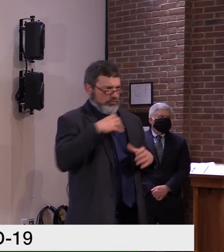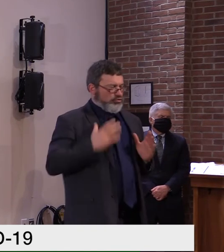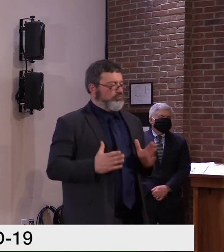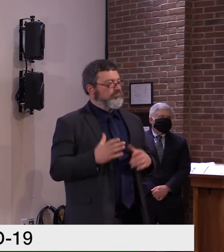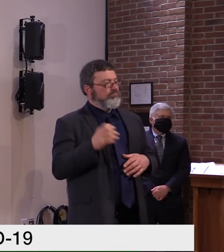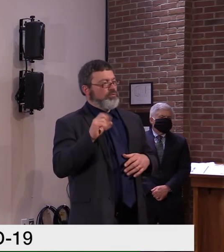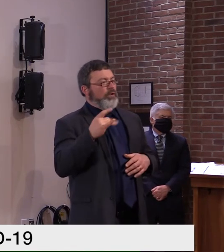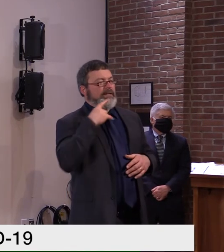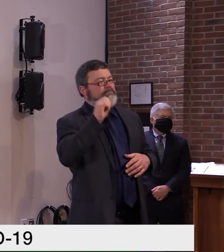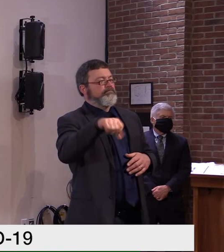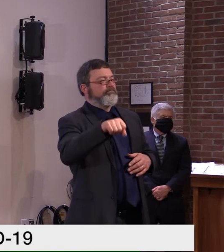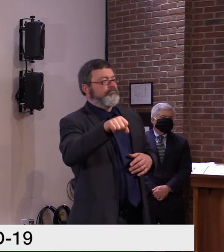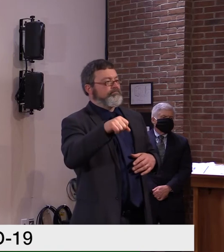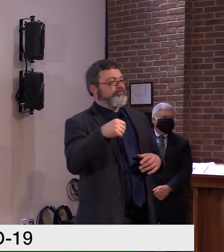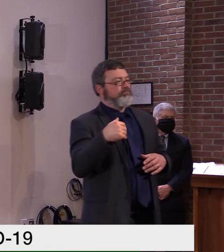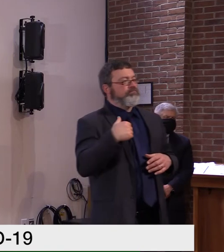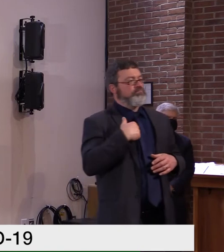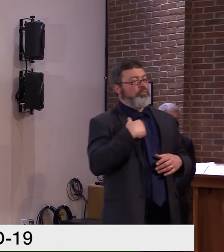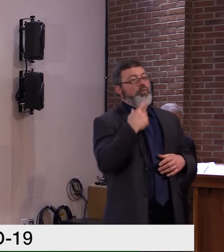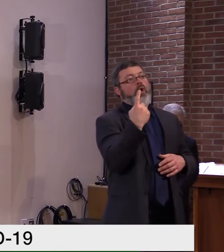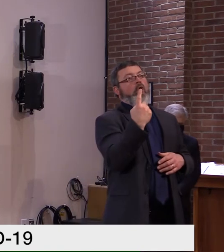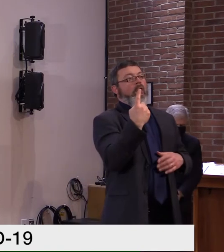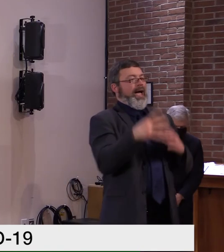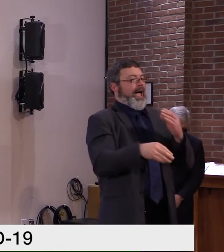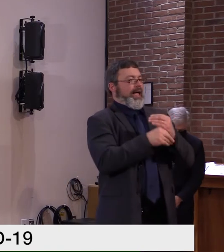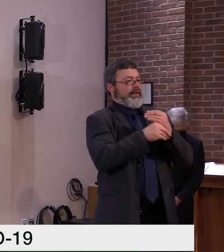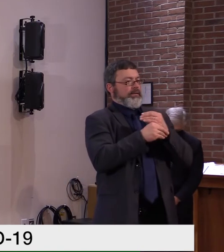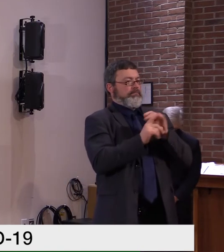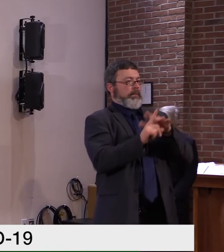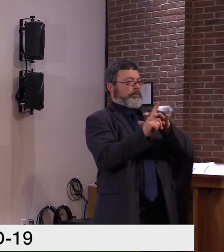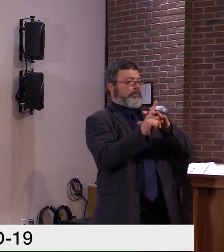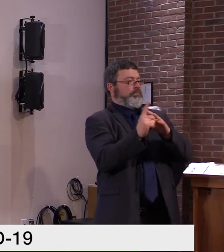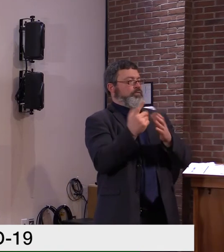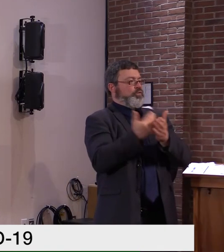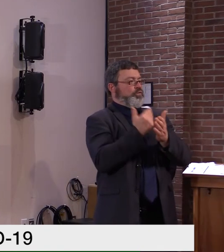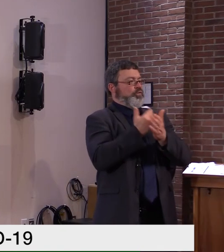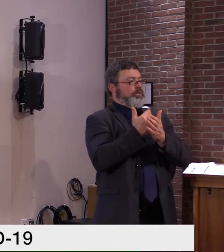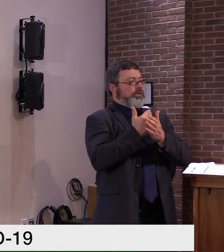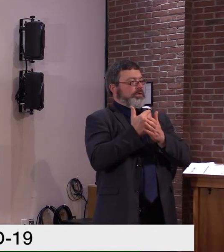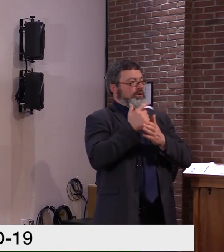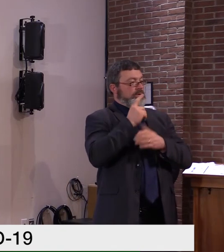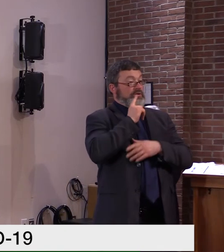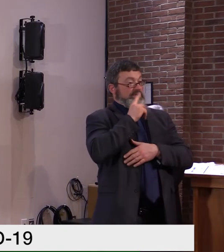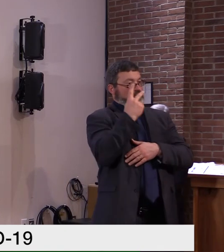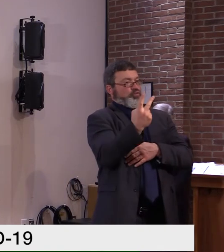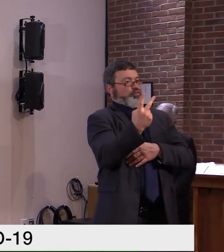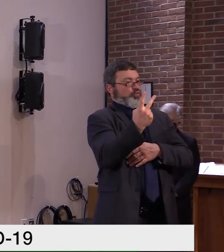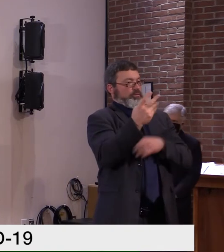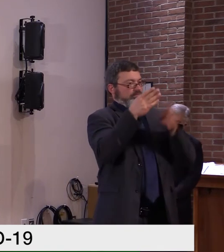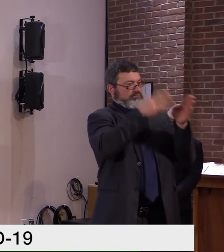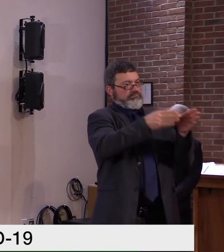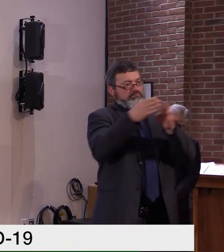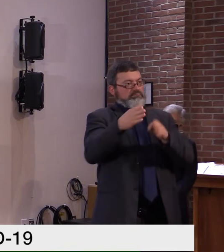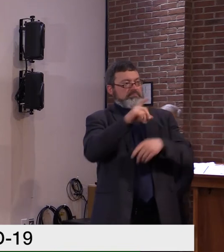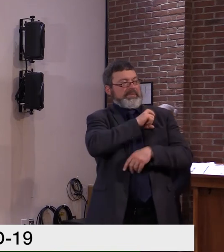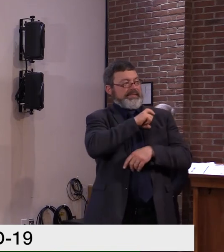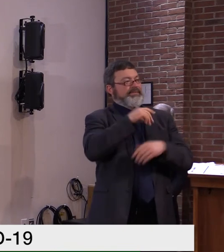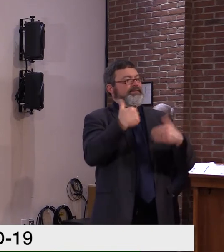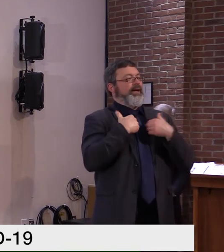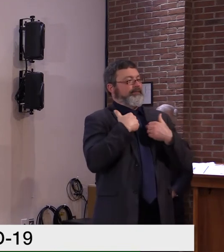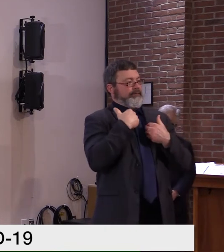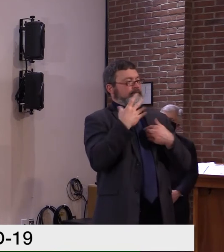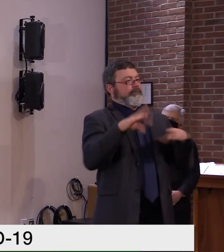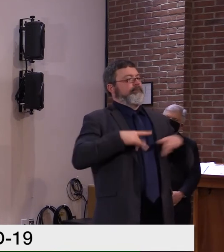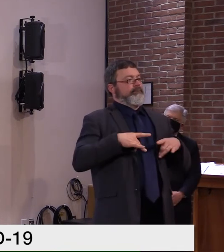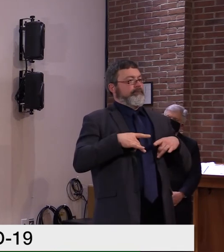positive across all of the tests that were conducted. So a total of two positives, and we'll continue to monitor that situation and make sure